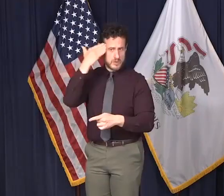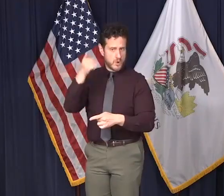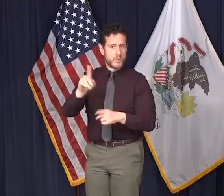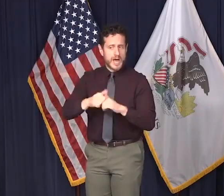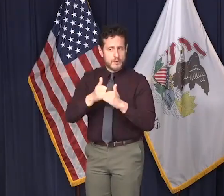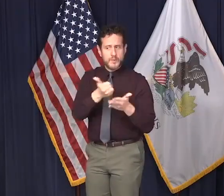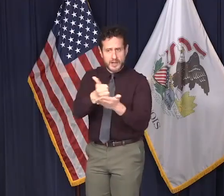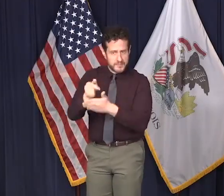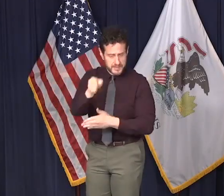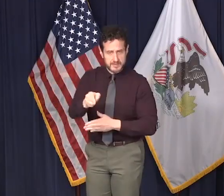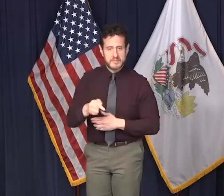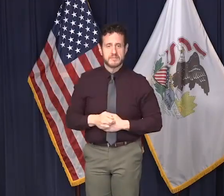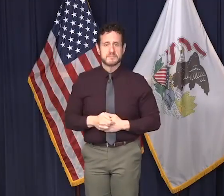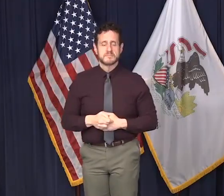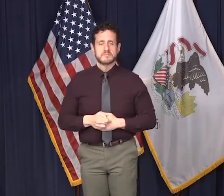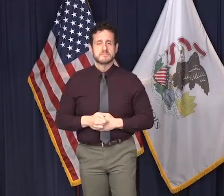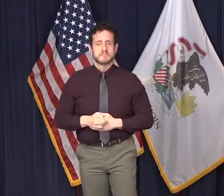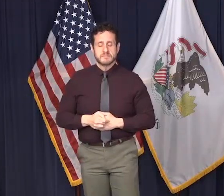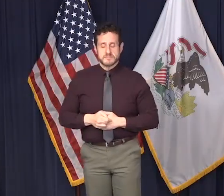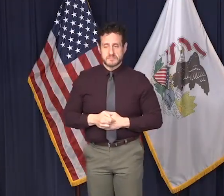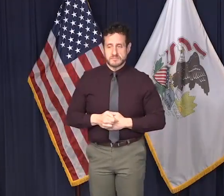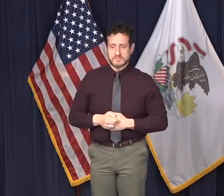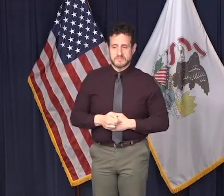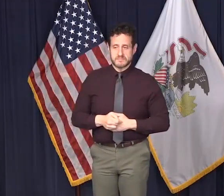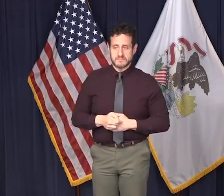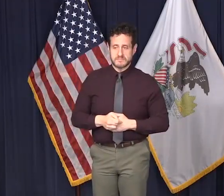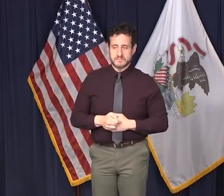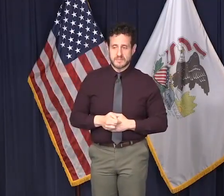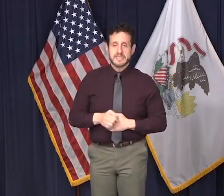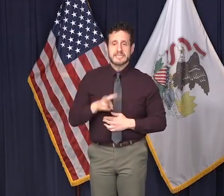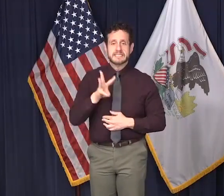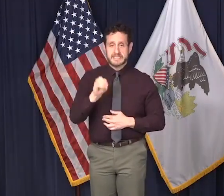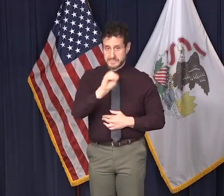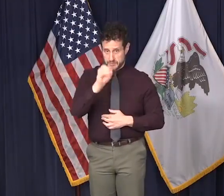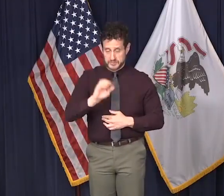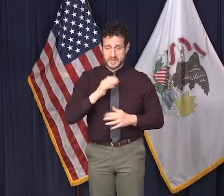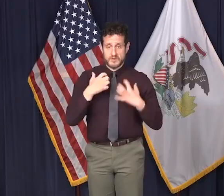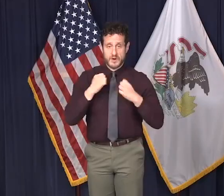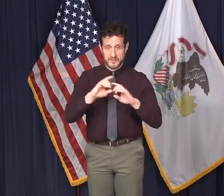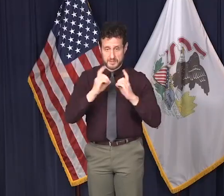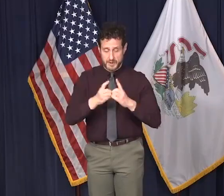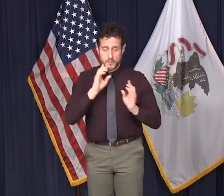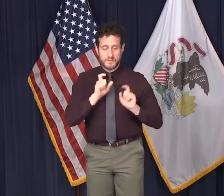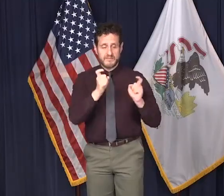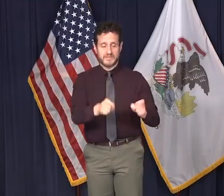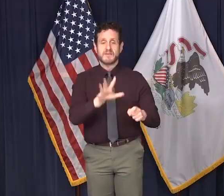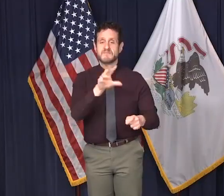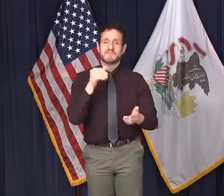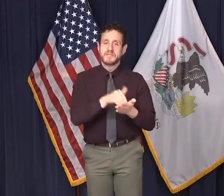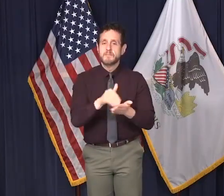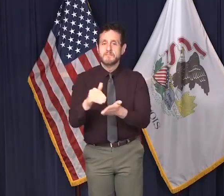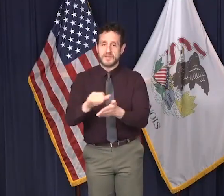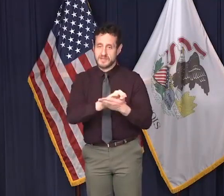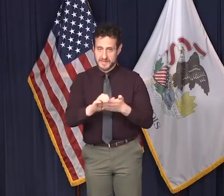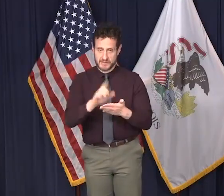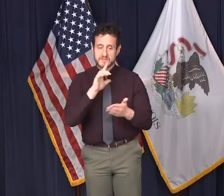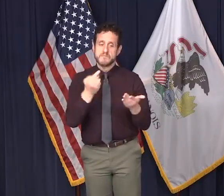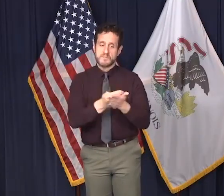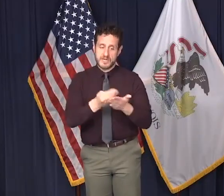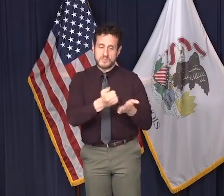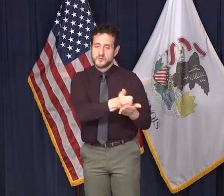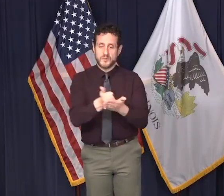about 60% of them, have been granted $50 million in contact tracing grants, and there's more to